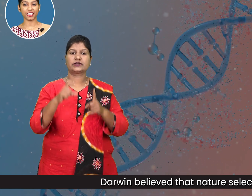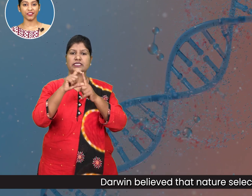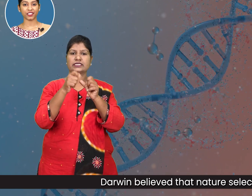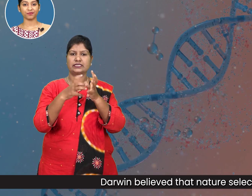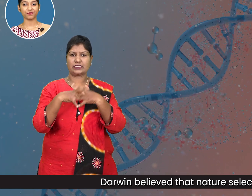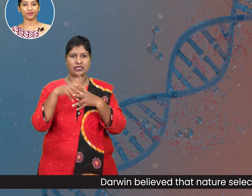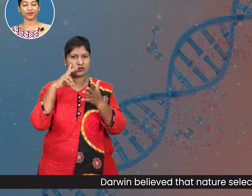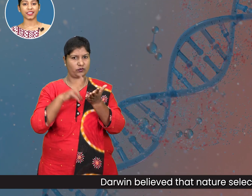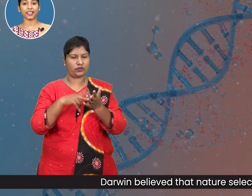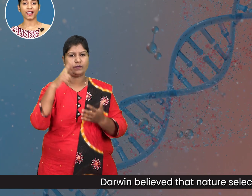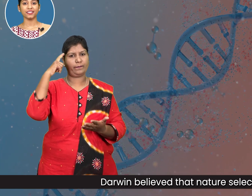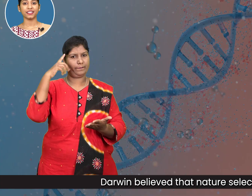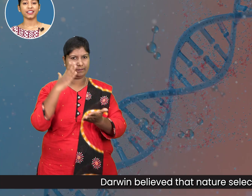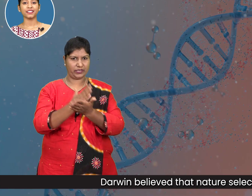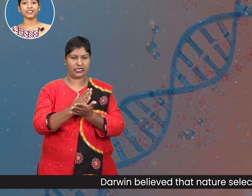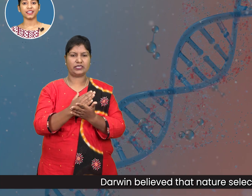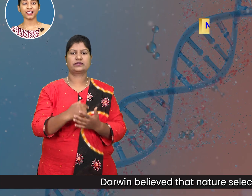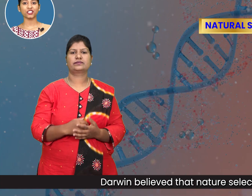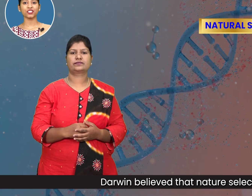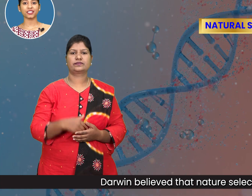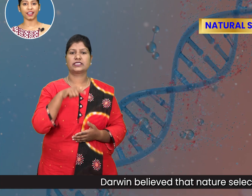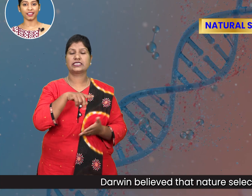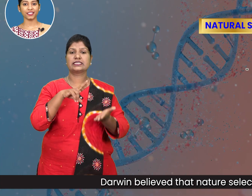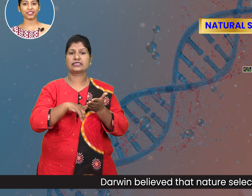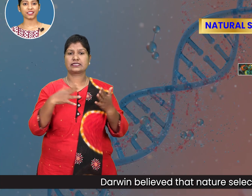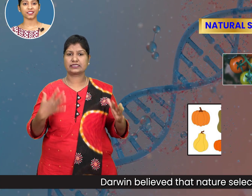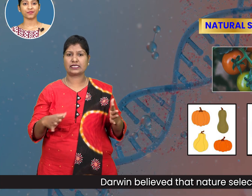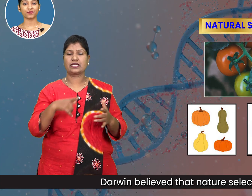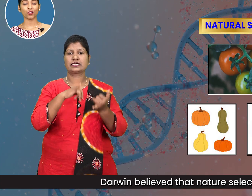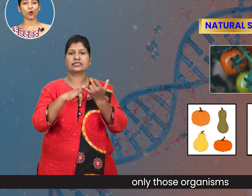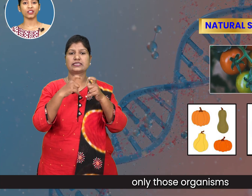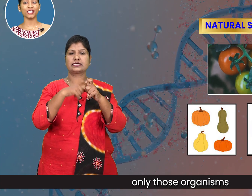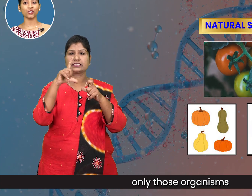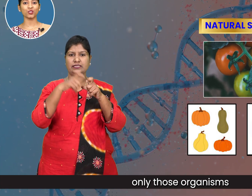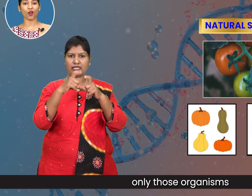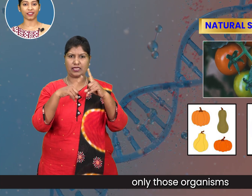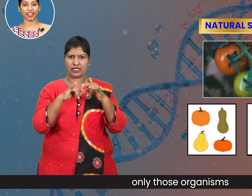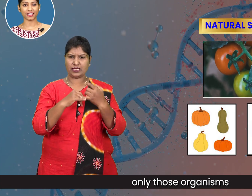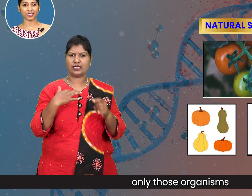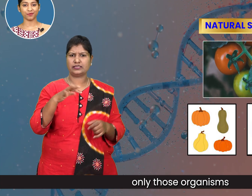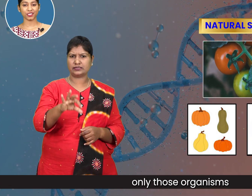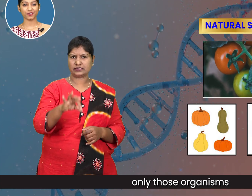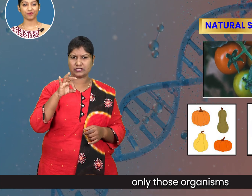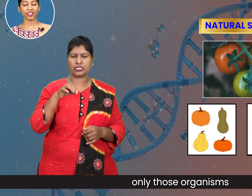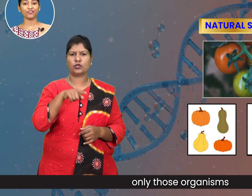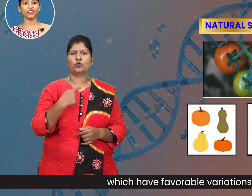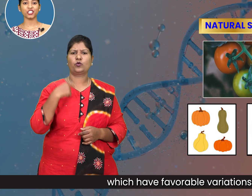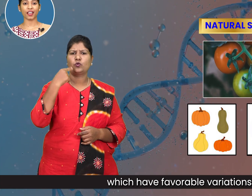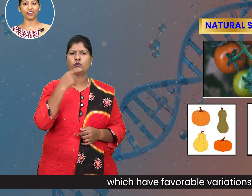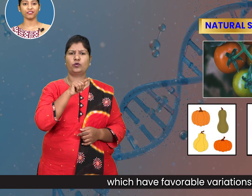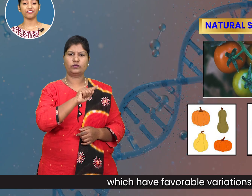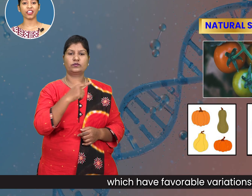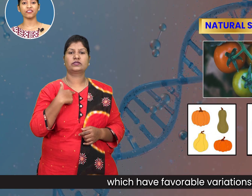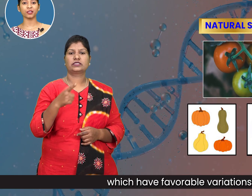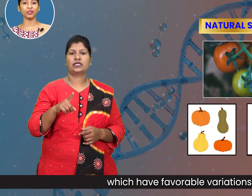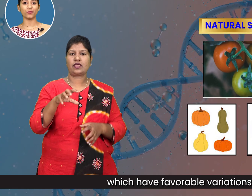Darwin believed that nature selects only those organisms which